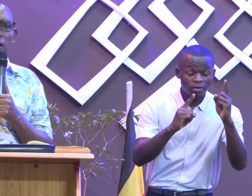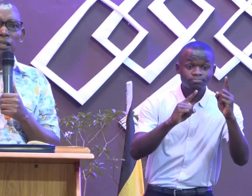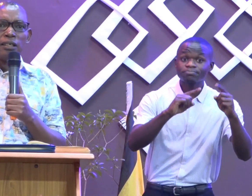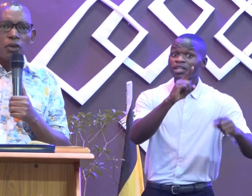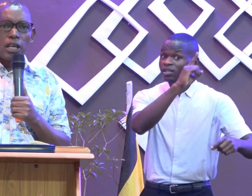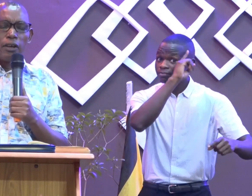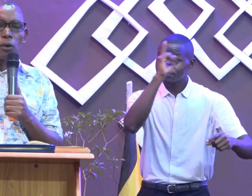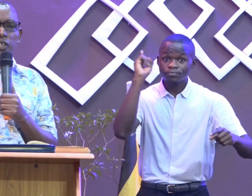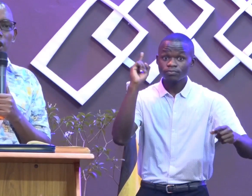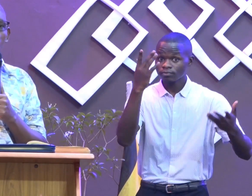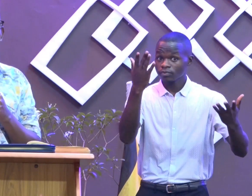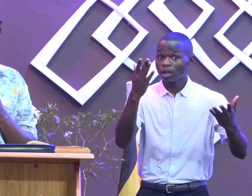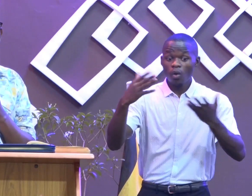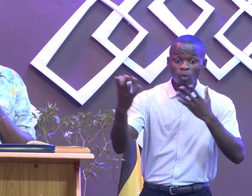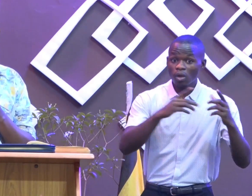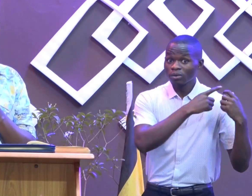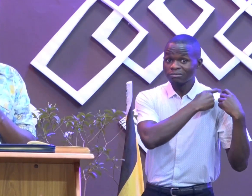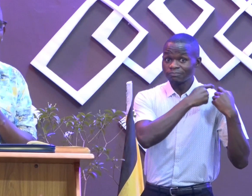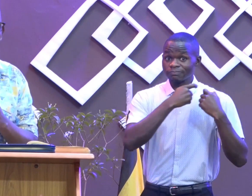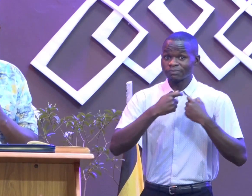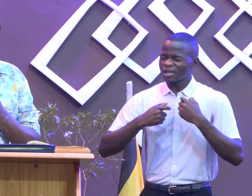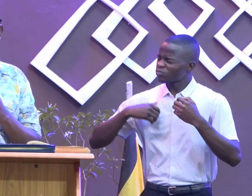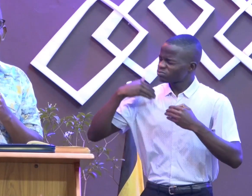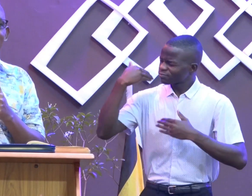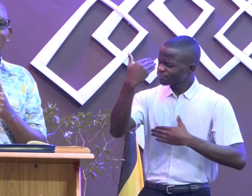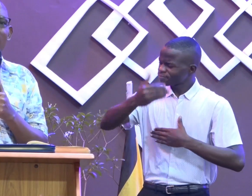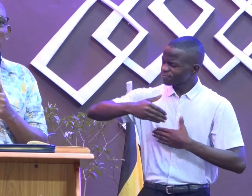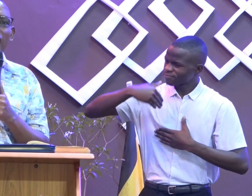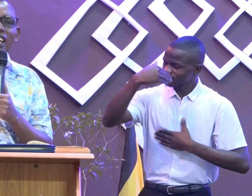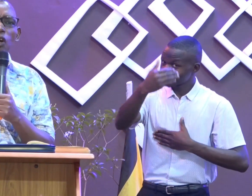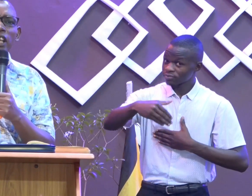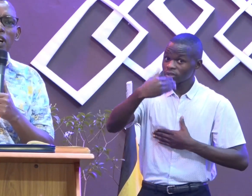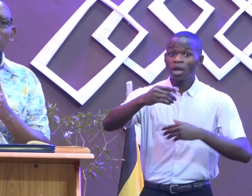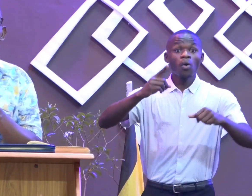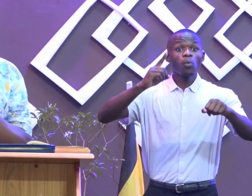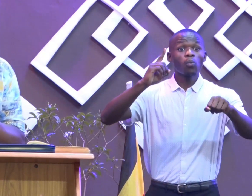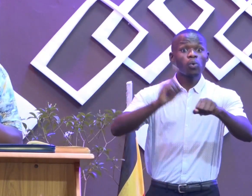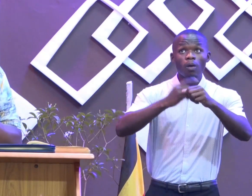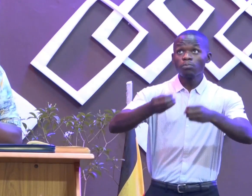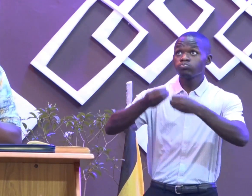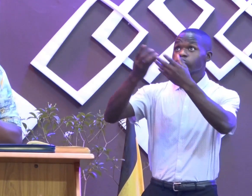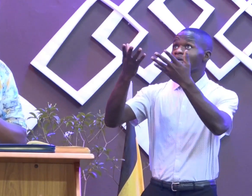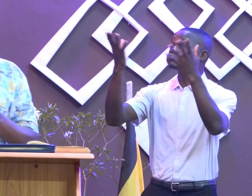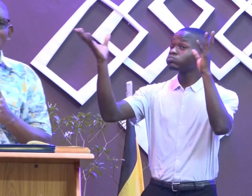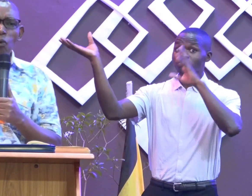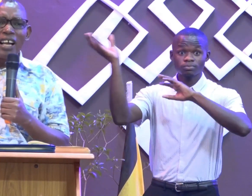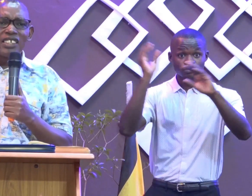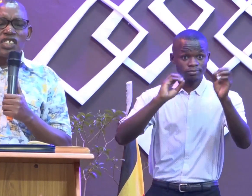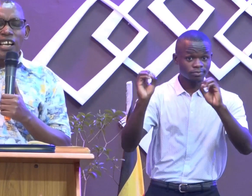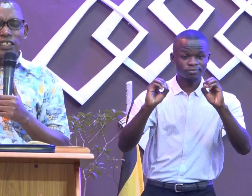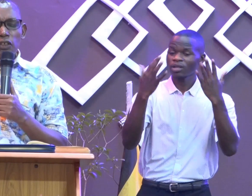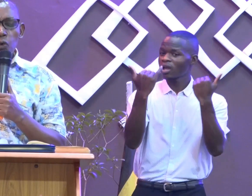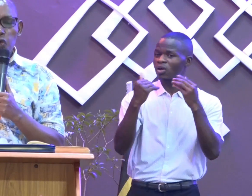And you reached eternal life. Gy'ogenda okusikira obeere emirembe n'emirembe. Nga teriiyo kye wateekayo.